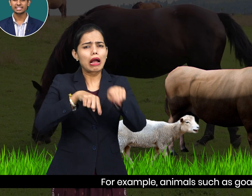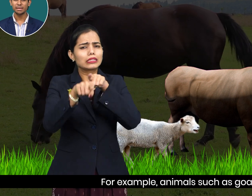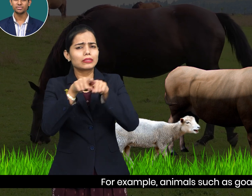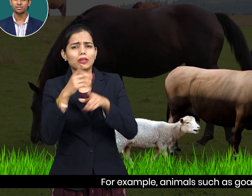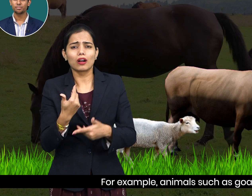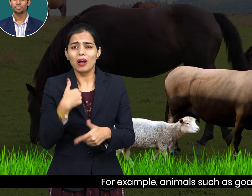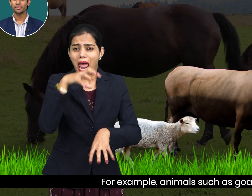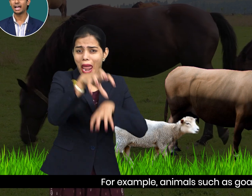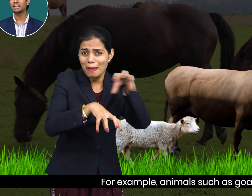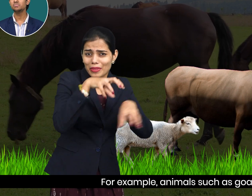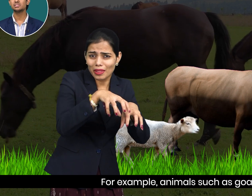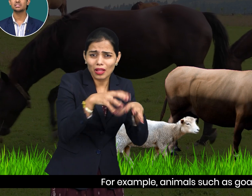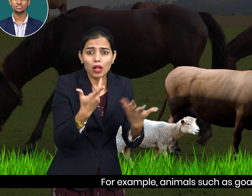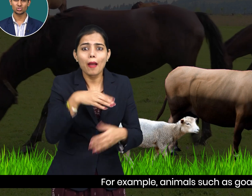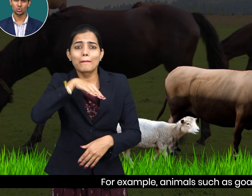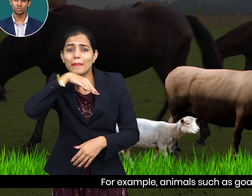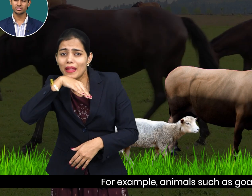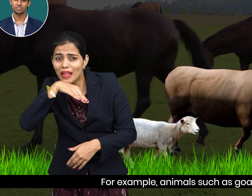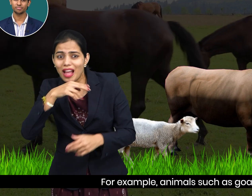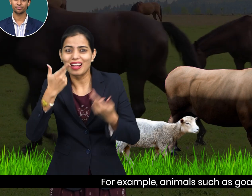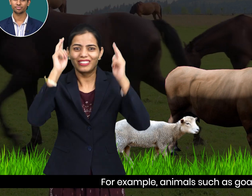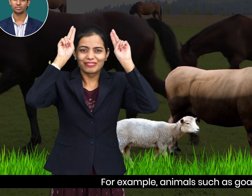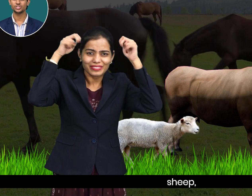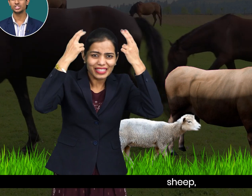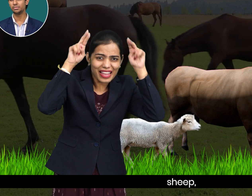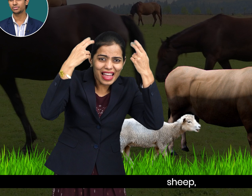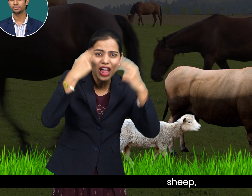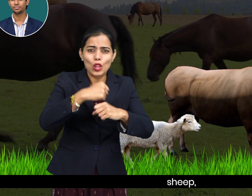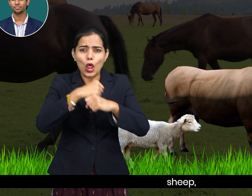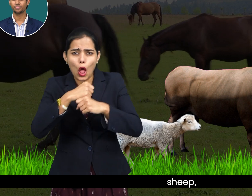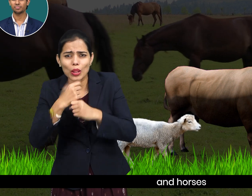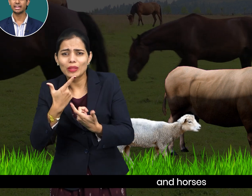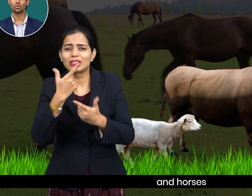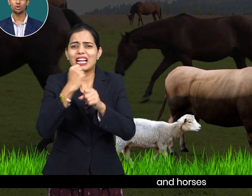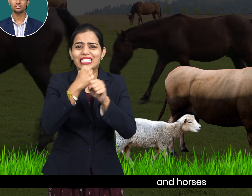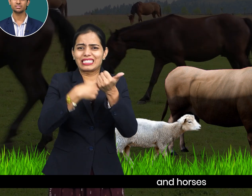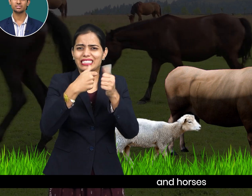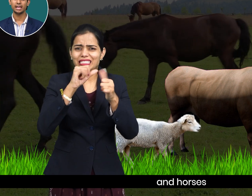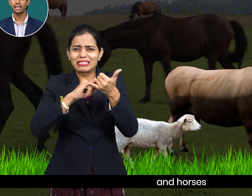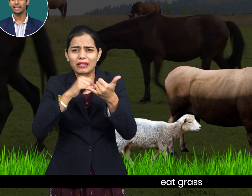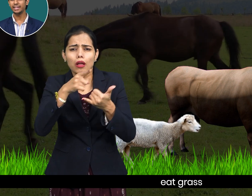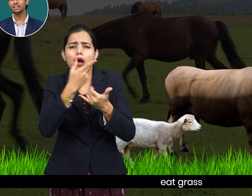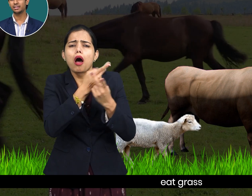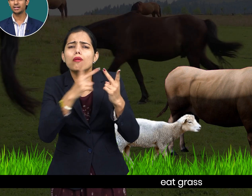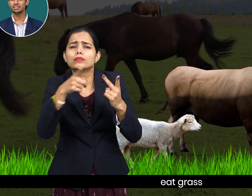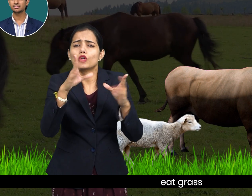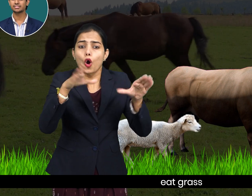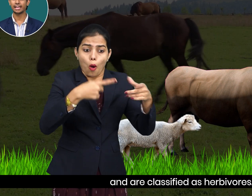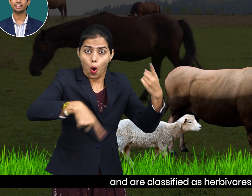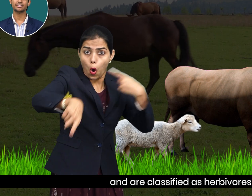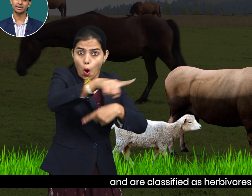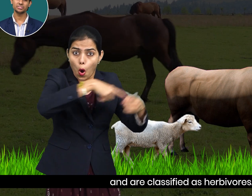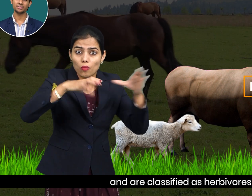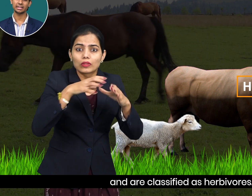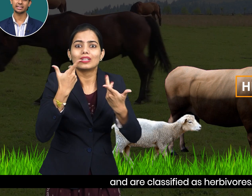For example, animals such as goats, sheep, and horses eat grass